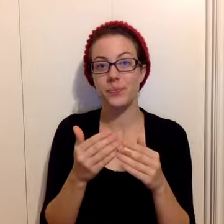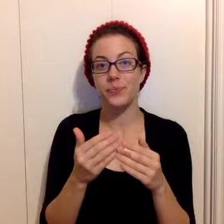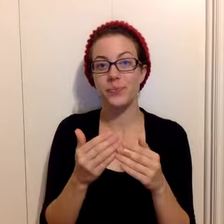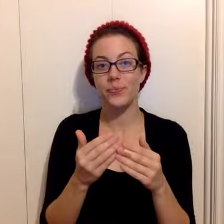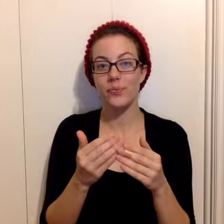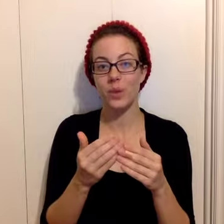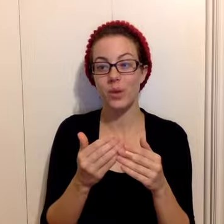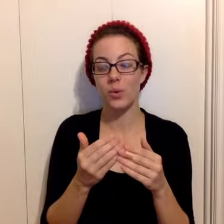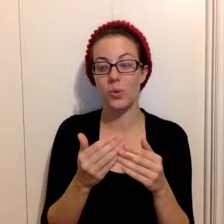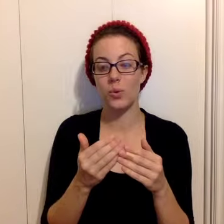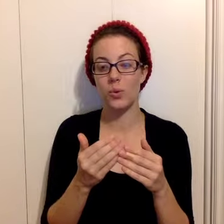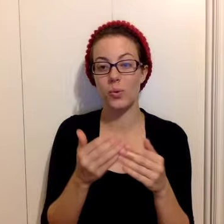materials.